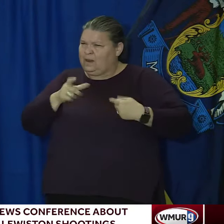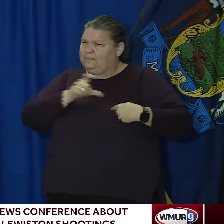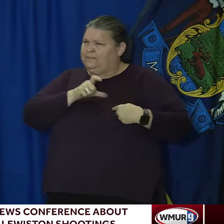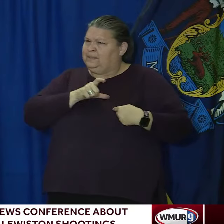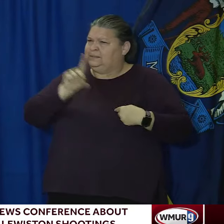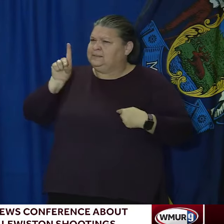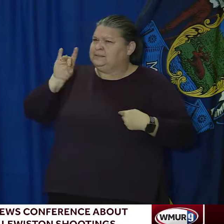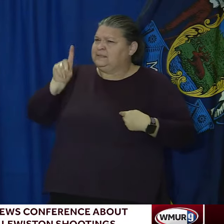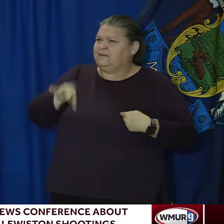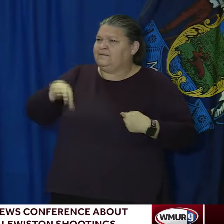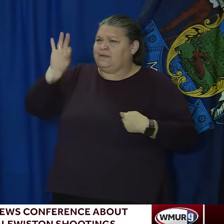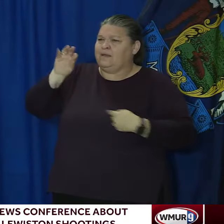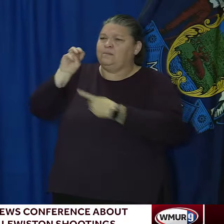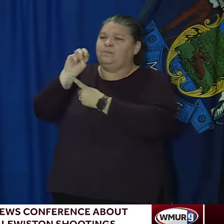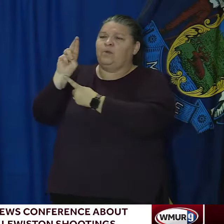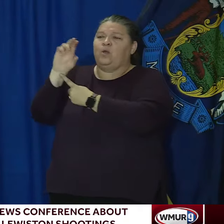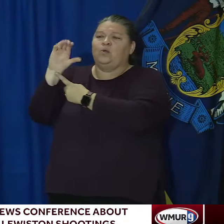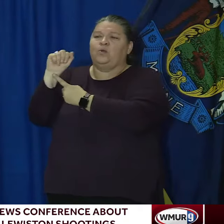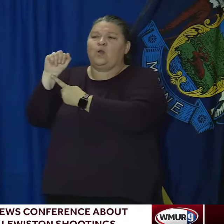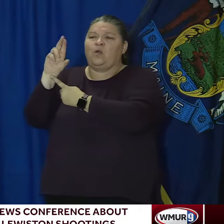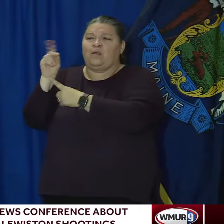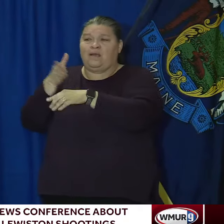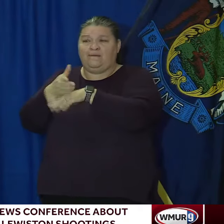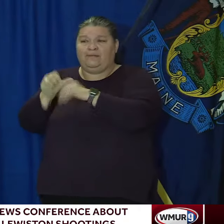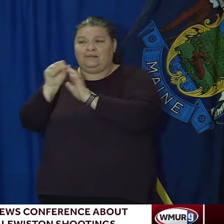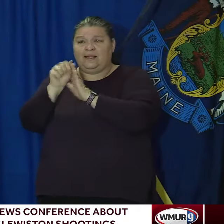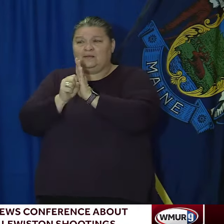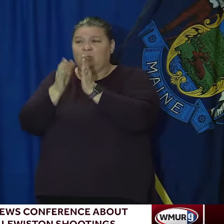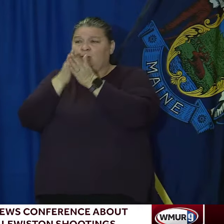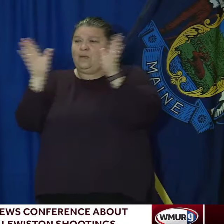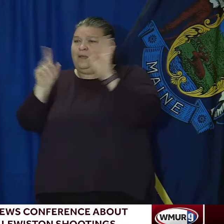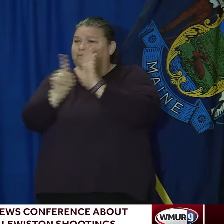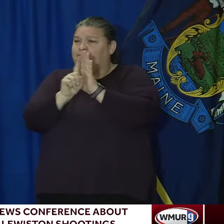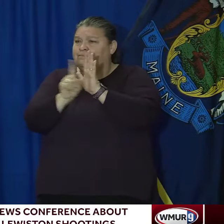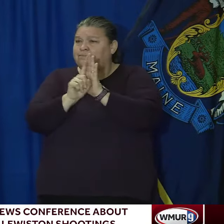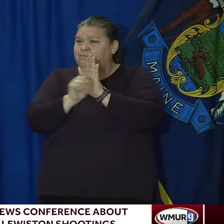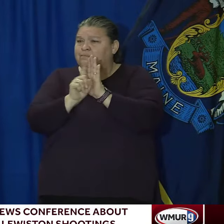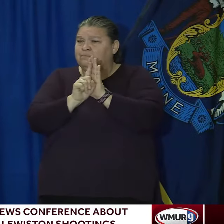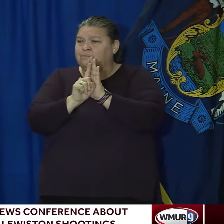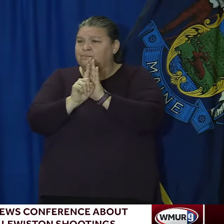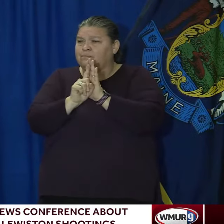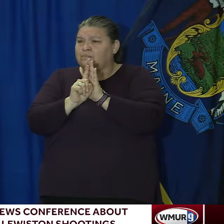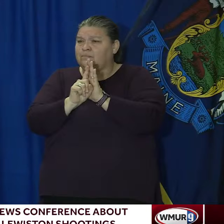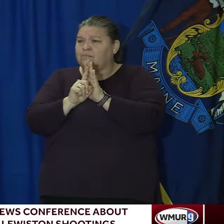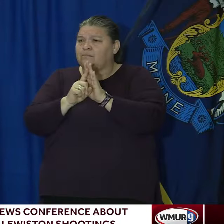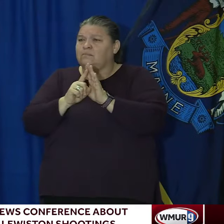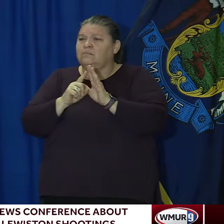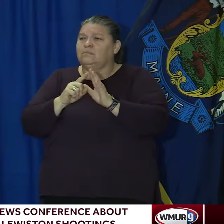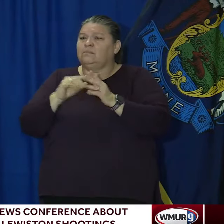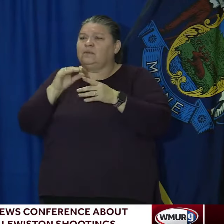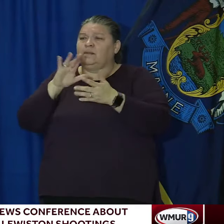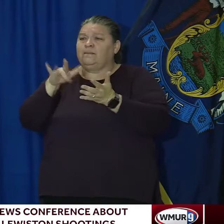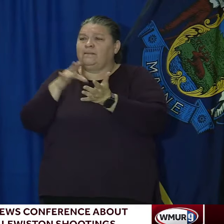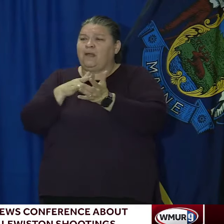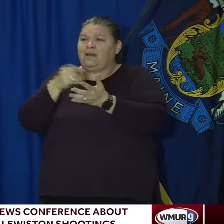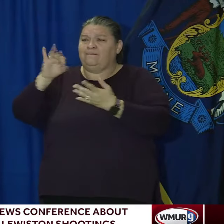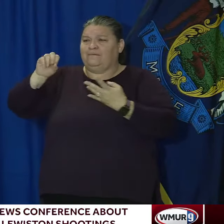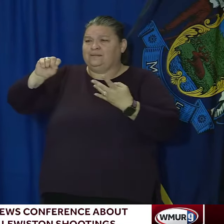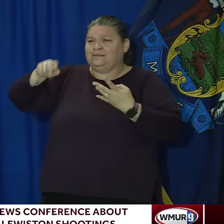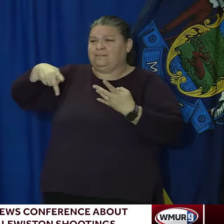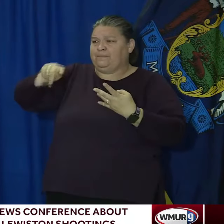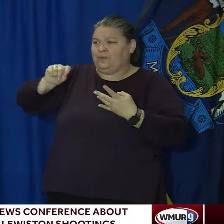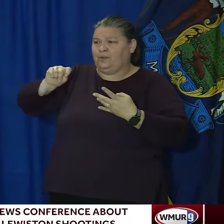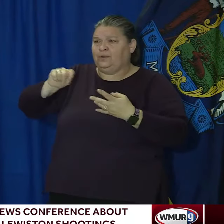Mr. Carter after the state's order that after located him in September and why he wasn't found at that time? I couldn't hear you the